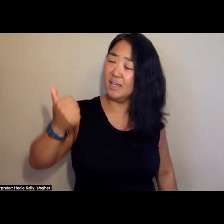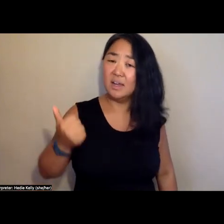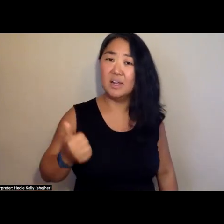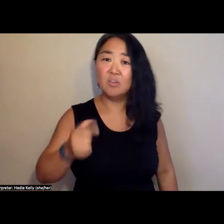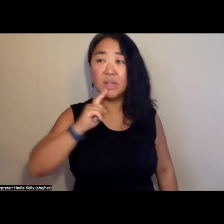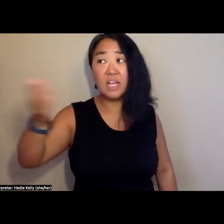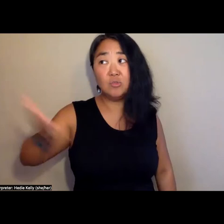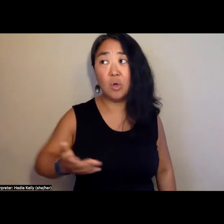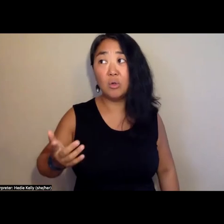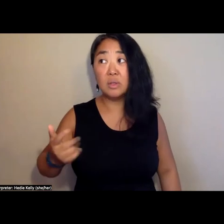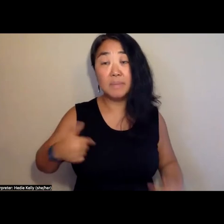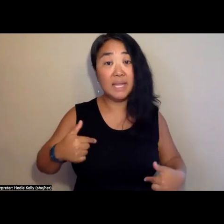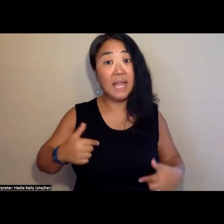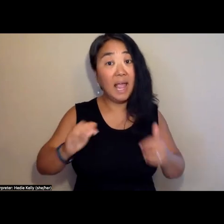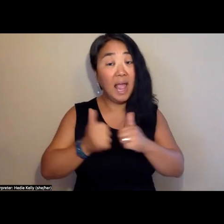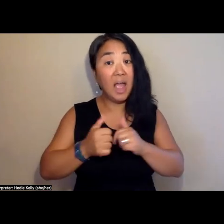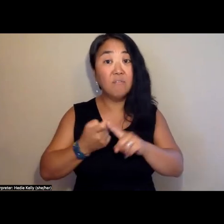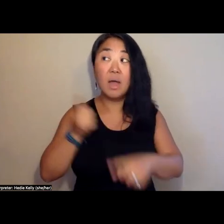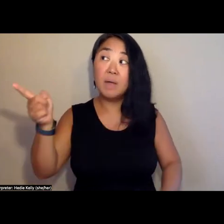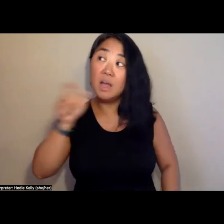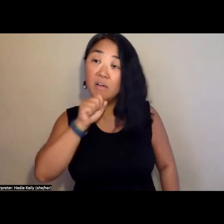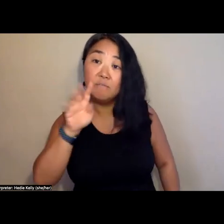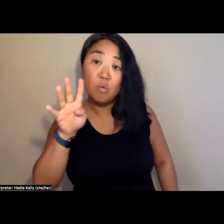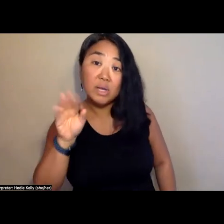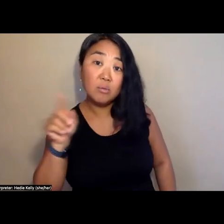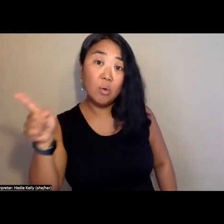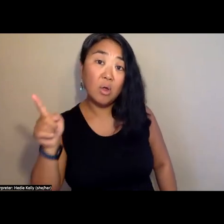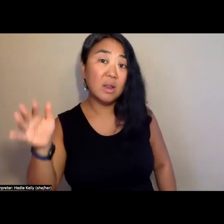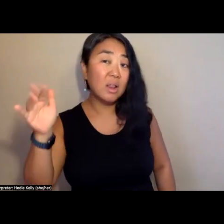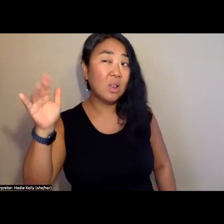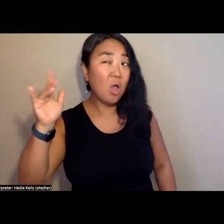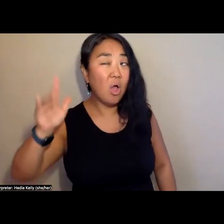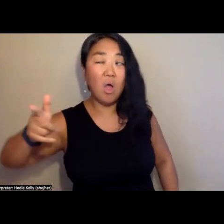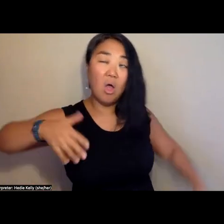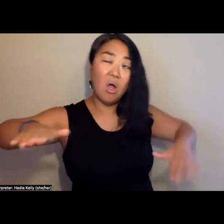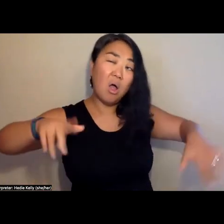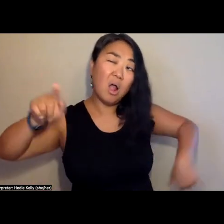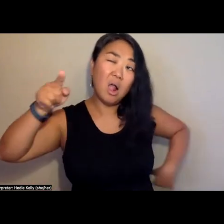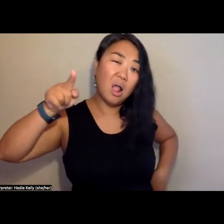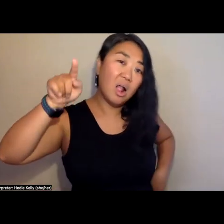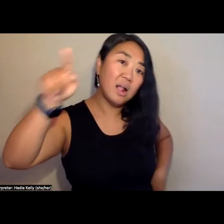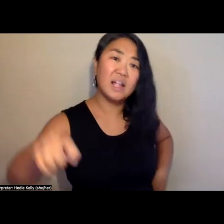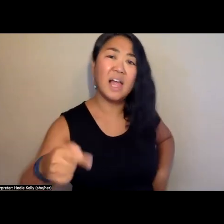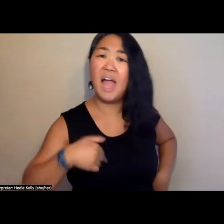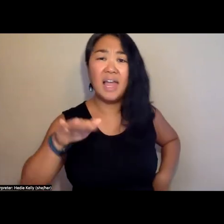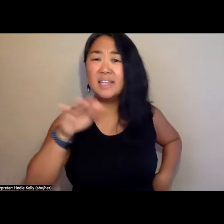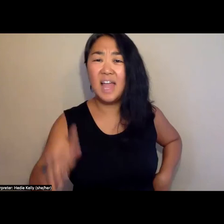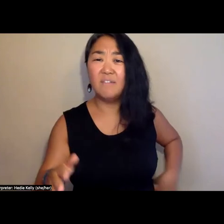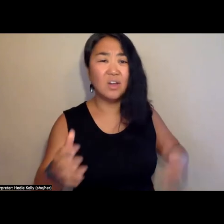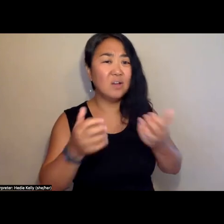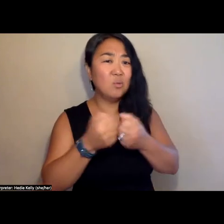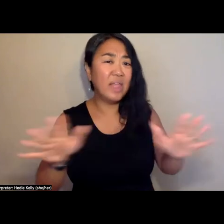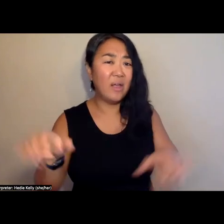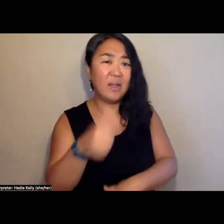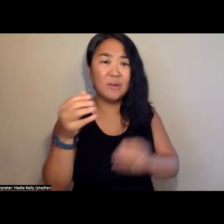They were introduced to me by a 40-year-old, you know, long haul hiker, and I've never gone back. So